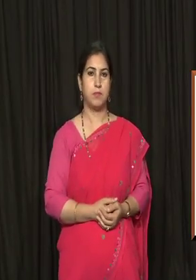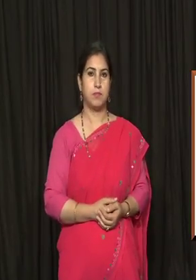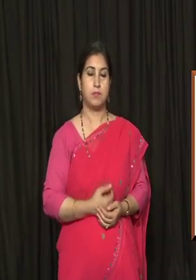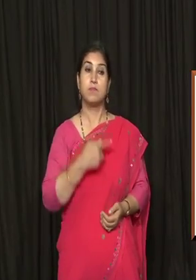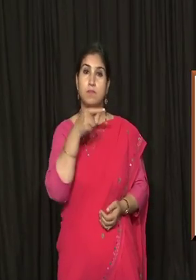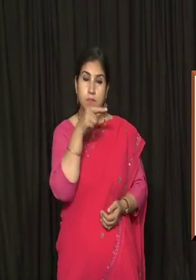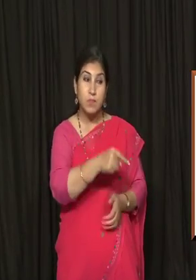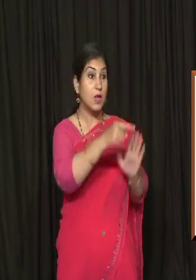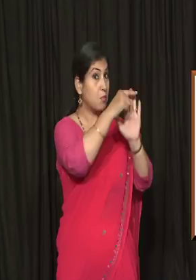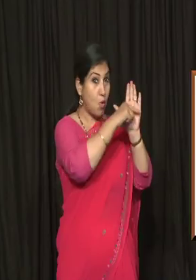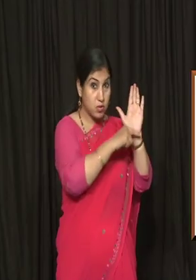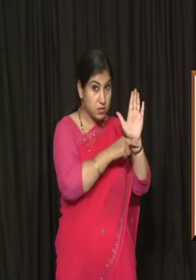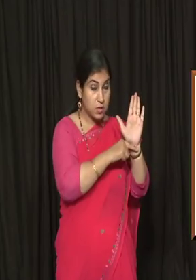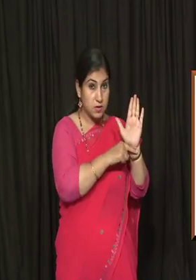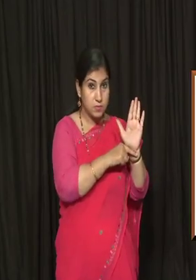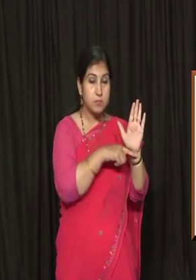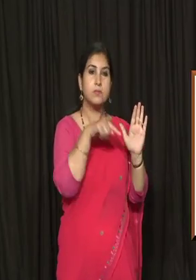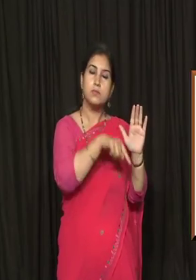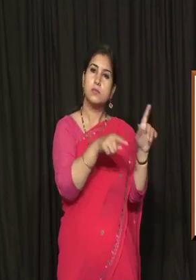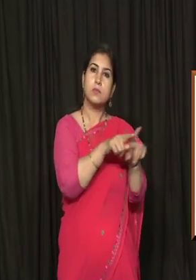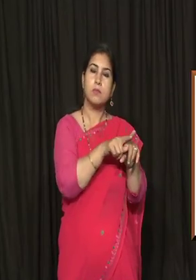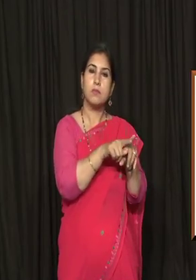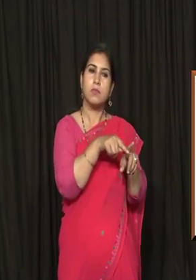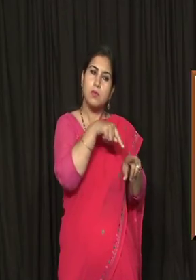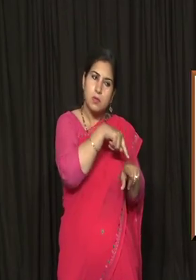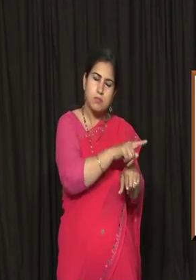For this policy, he is even called as the Iron Chancellor.